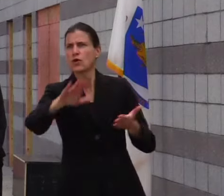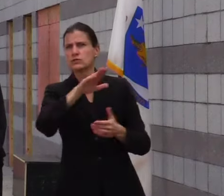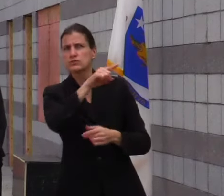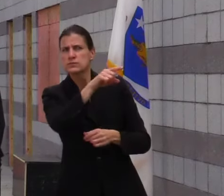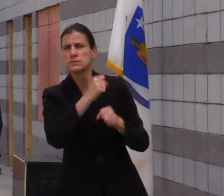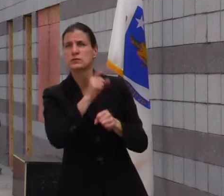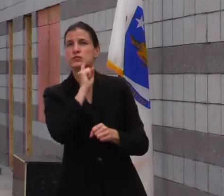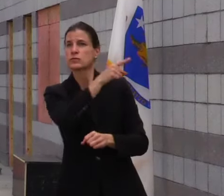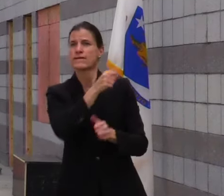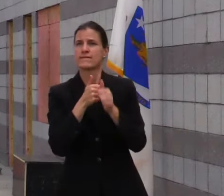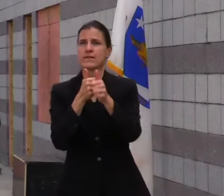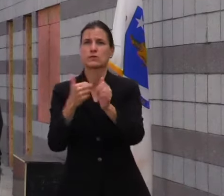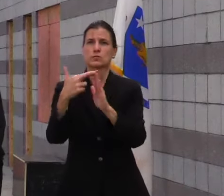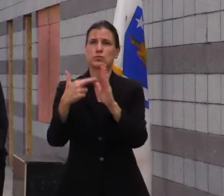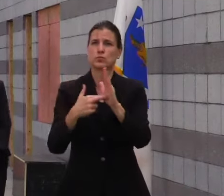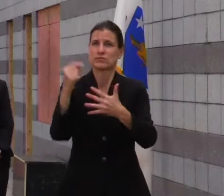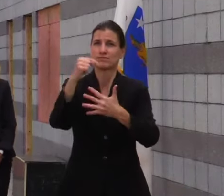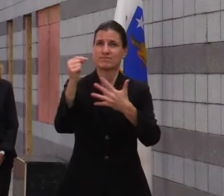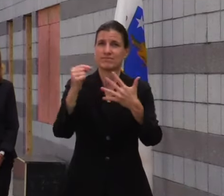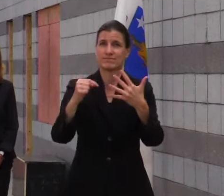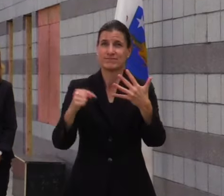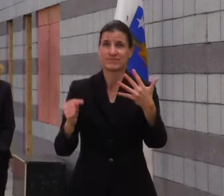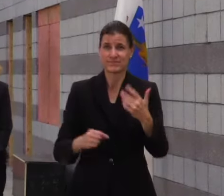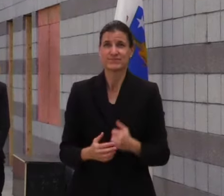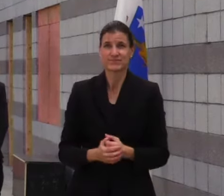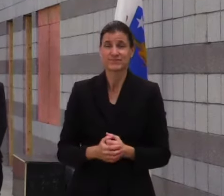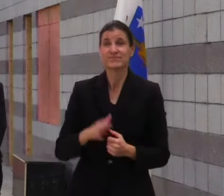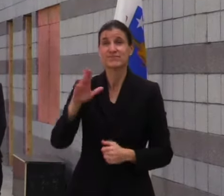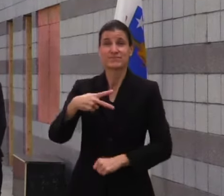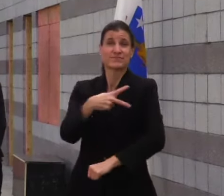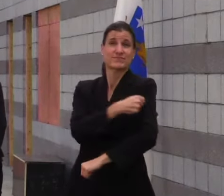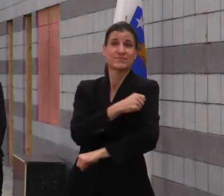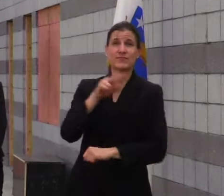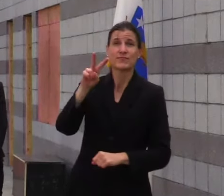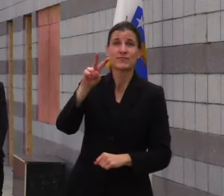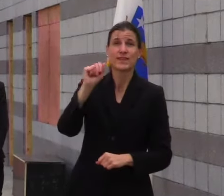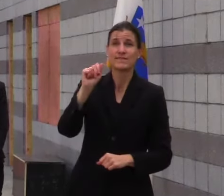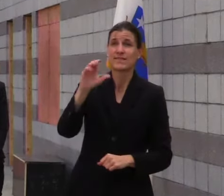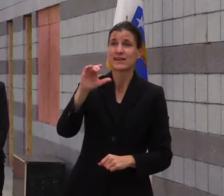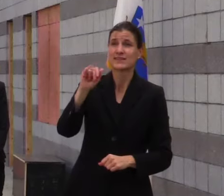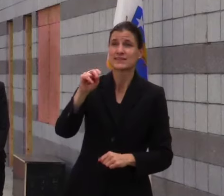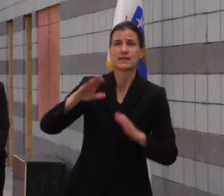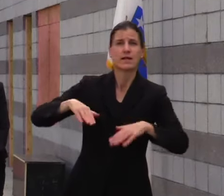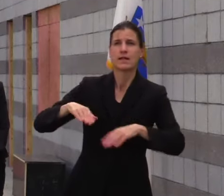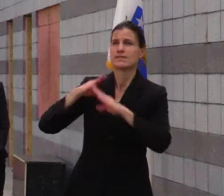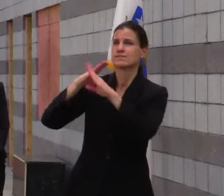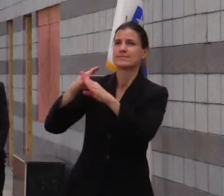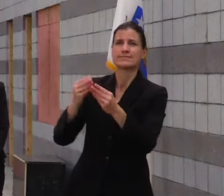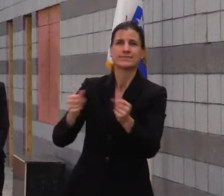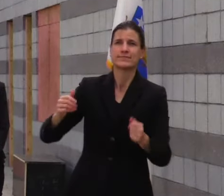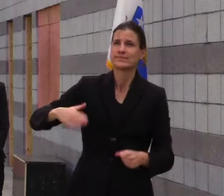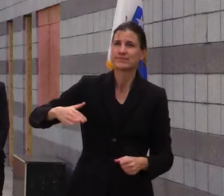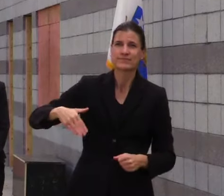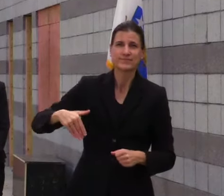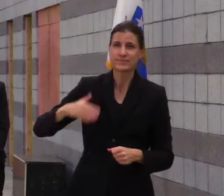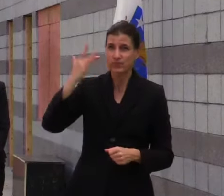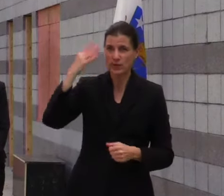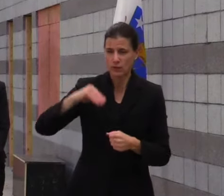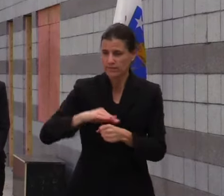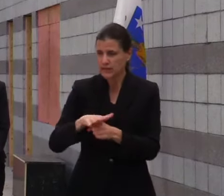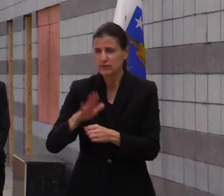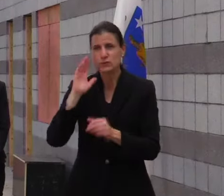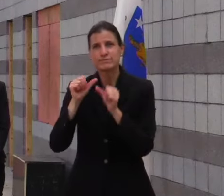But until there's a medical breakthrough, the virus will be with us, and we all need to stay vigilant, not let our guard down,